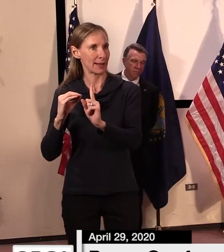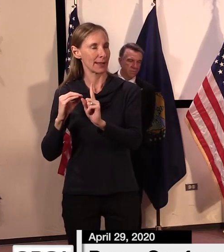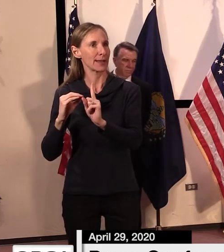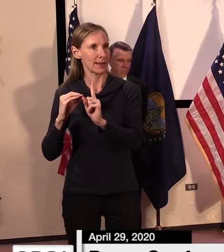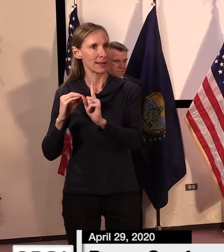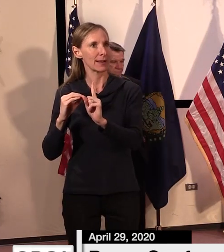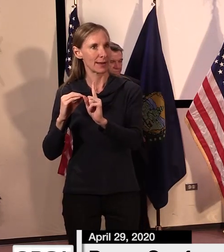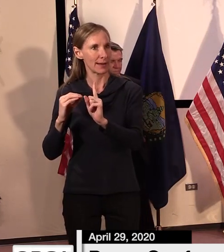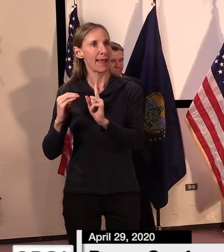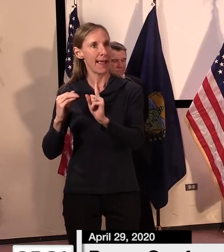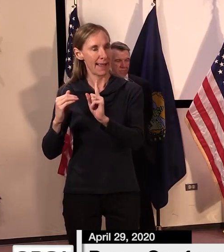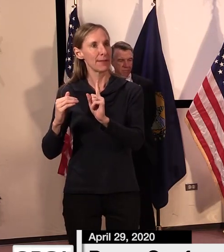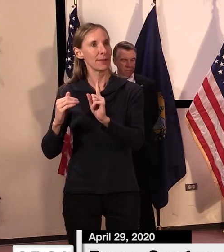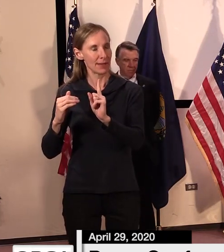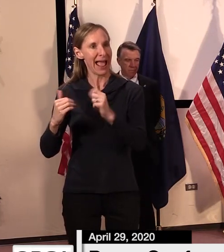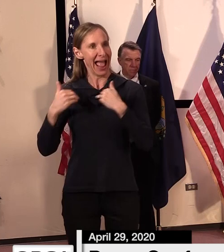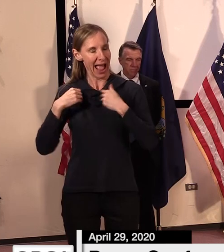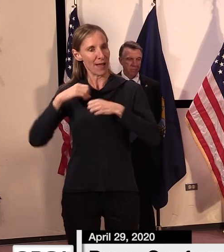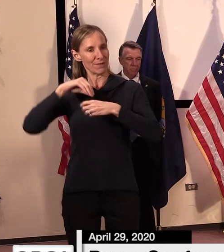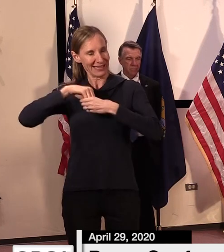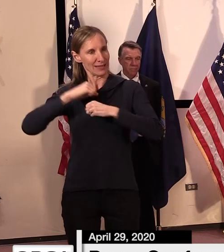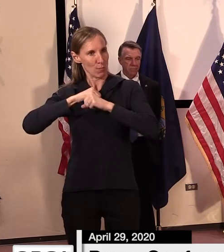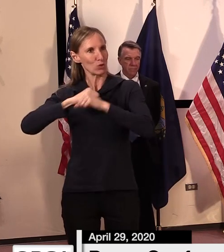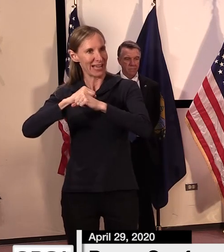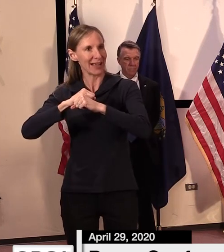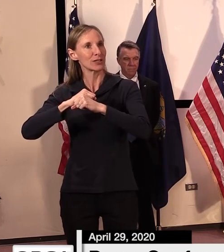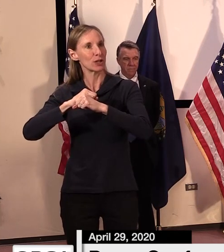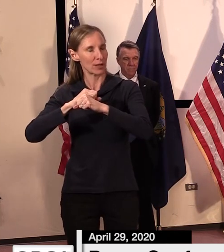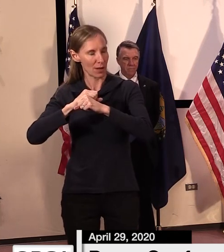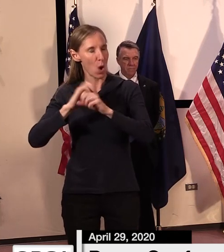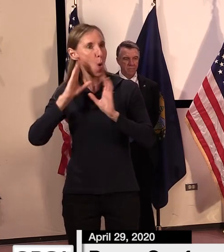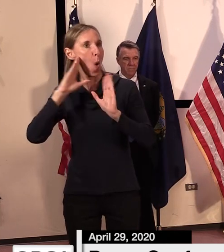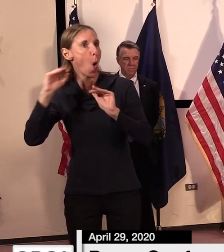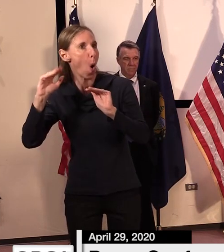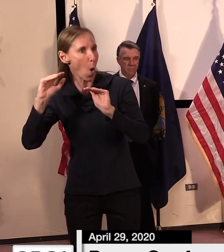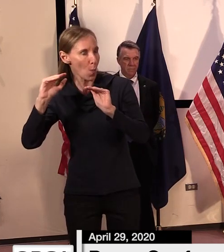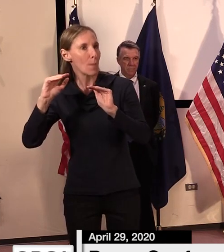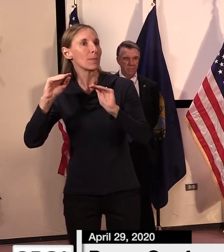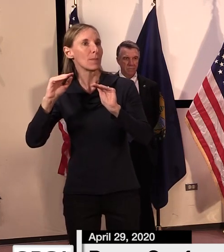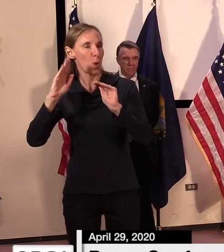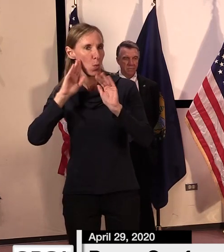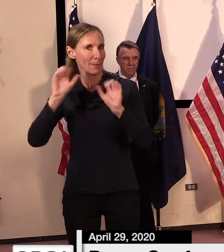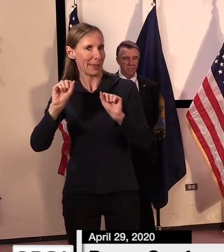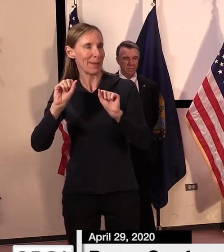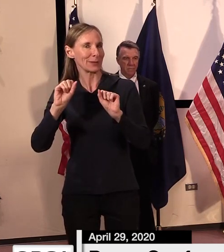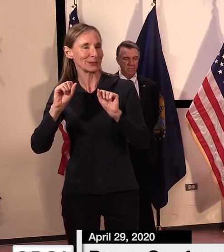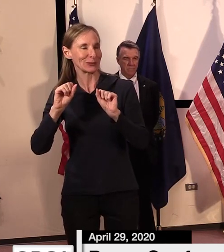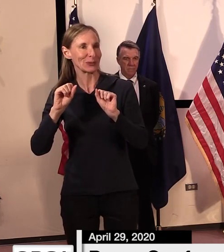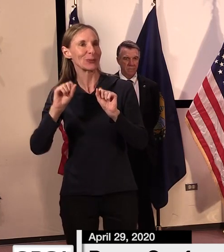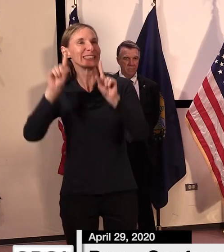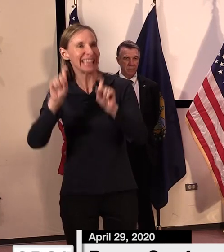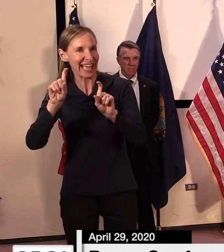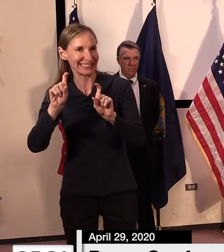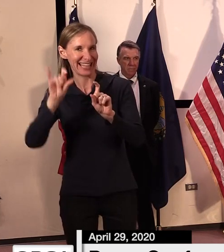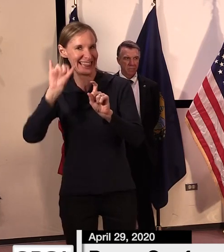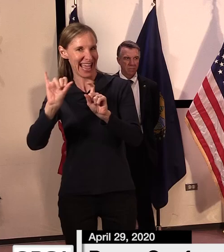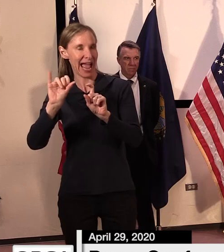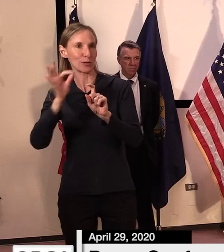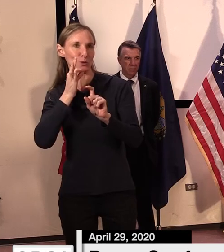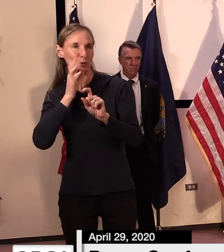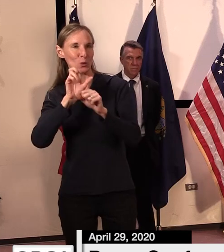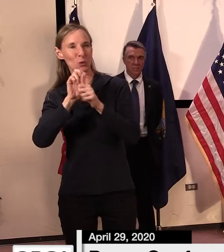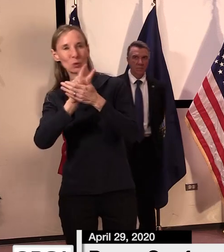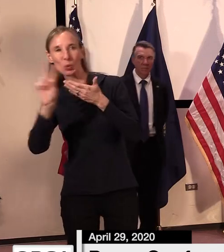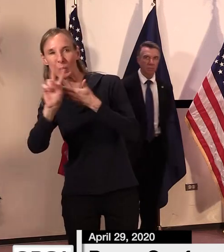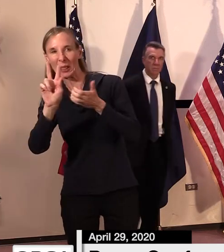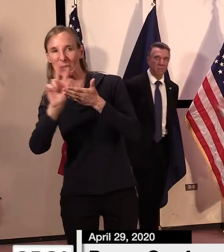not today, but over the next several weeks, we could have a better predictive ability to tell you that kind of percent.